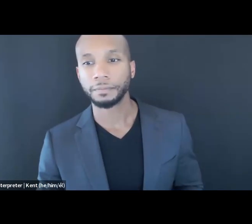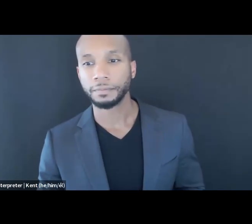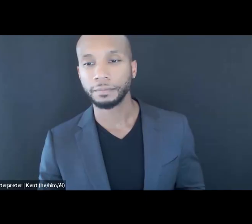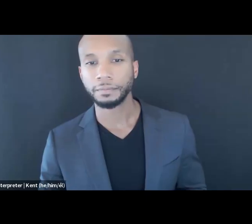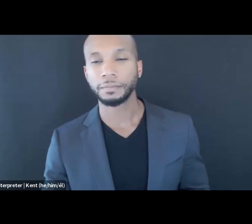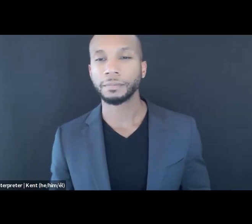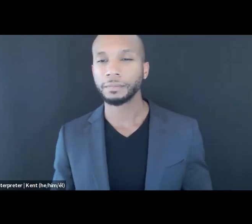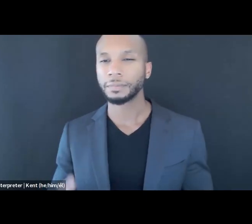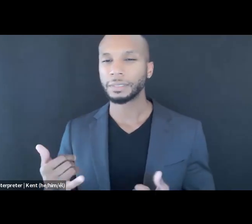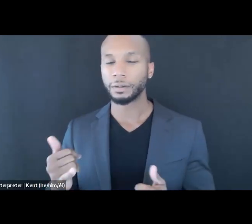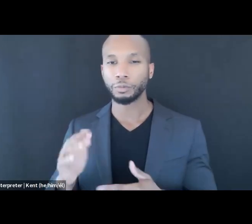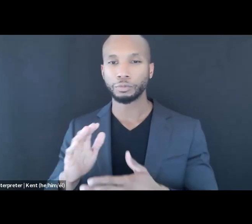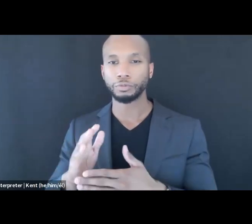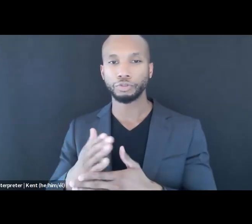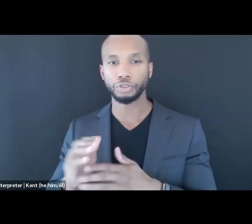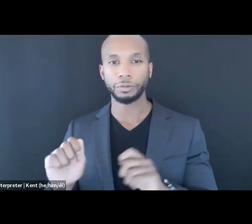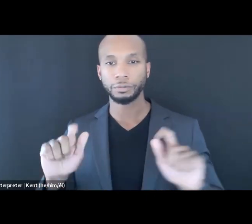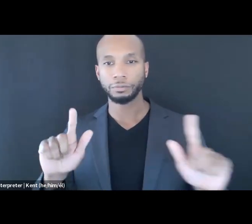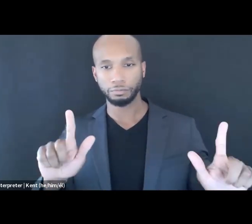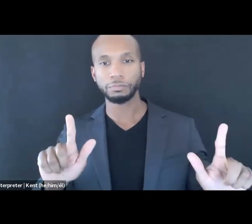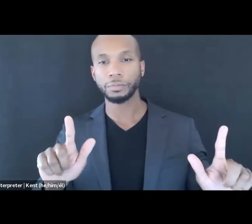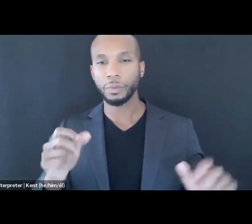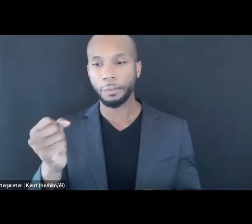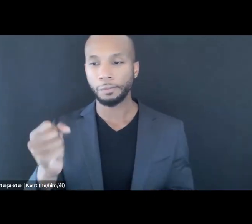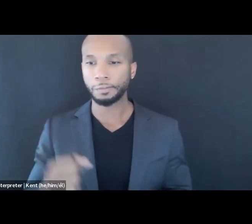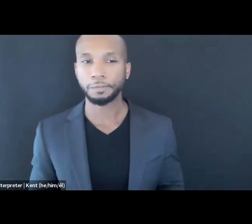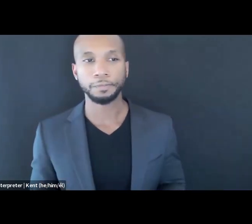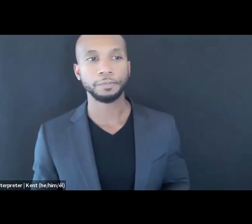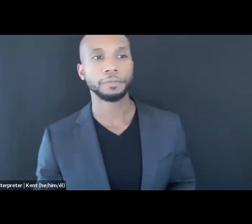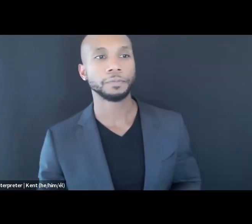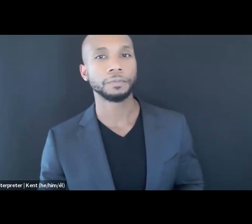just share that one.